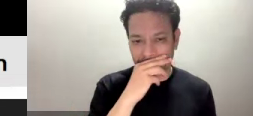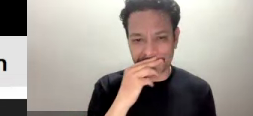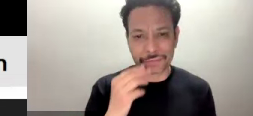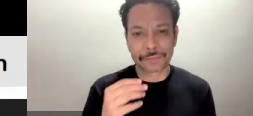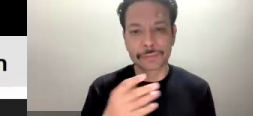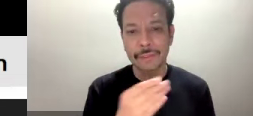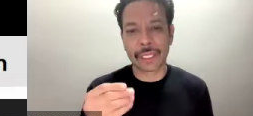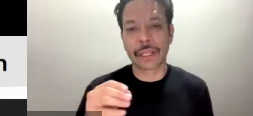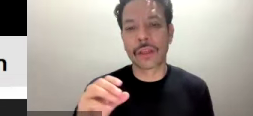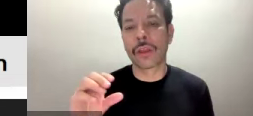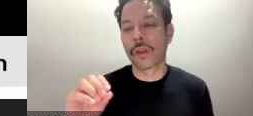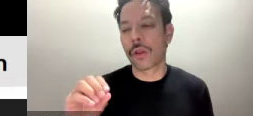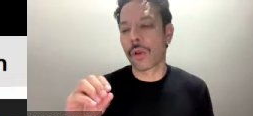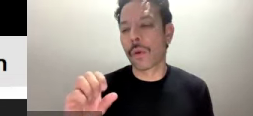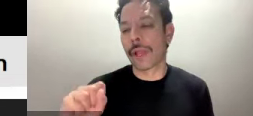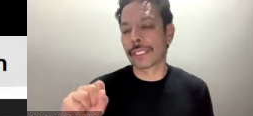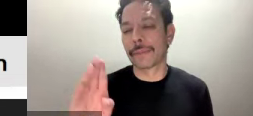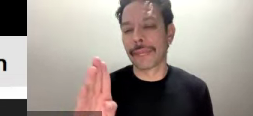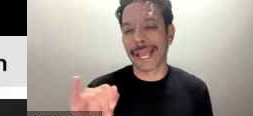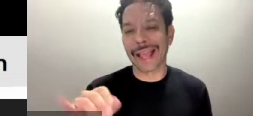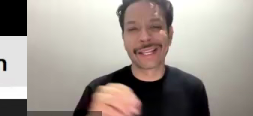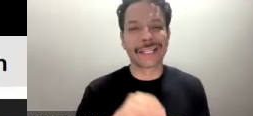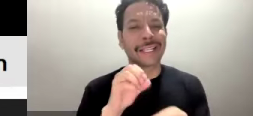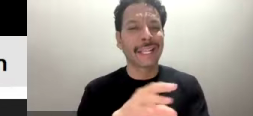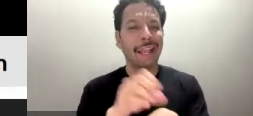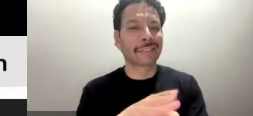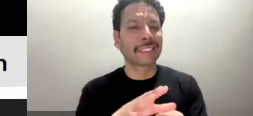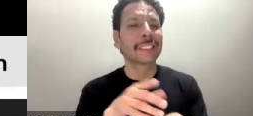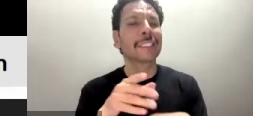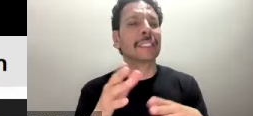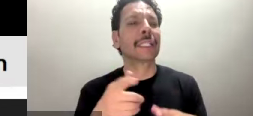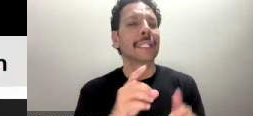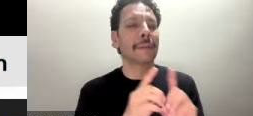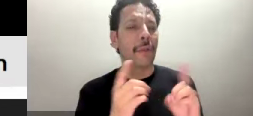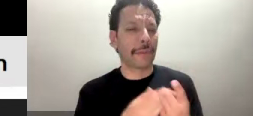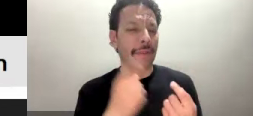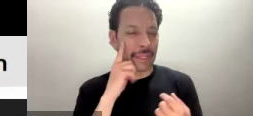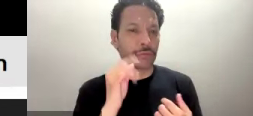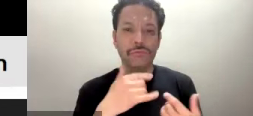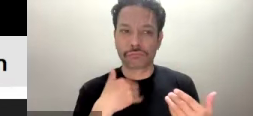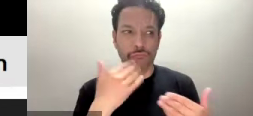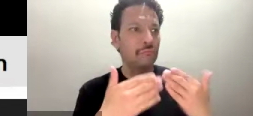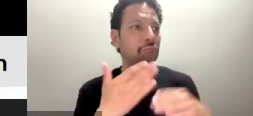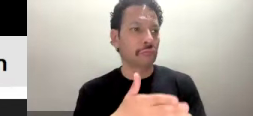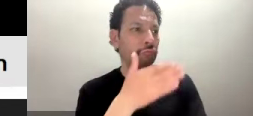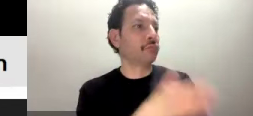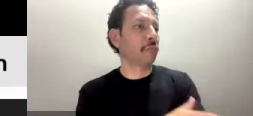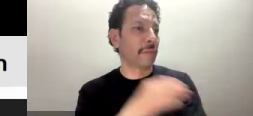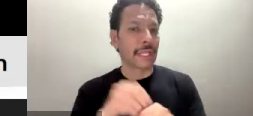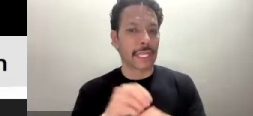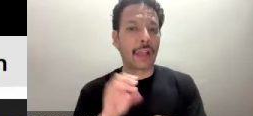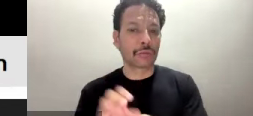at OSBI in the counseling department. So I think things are looking up in the counseling